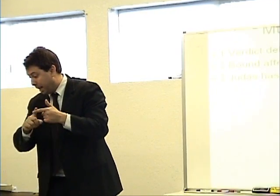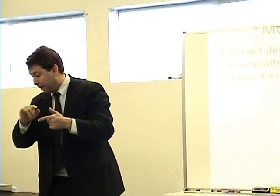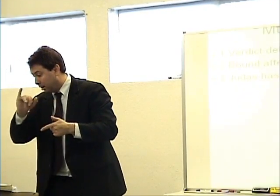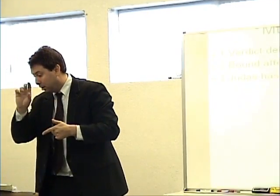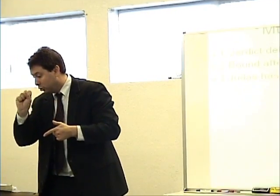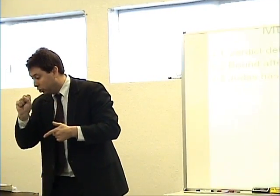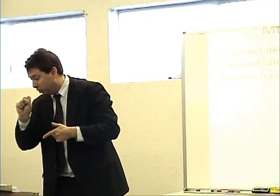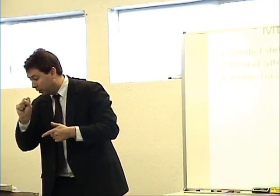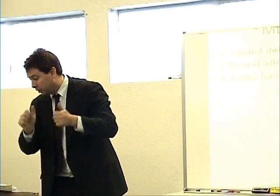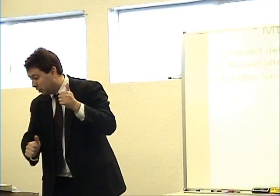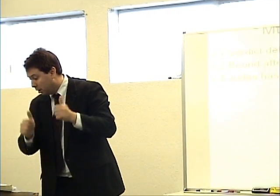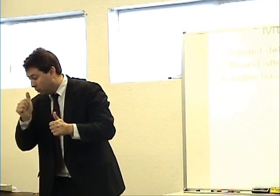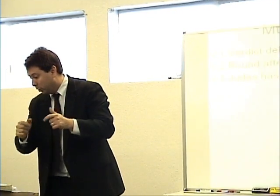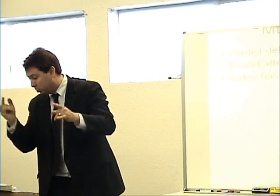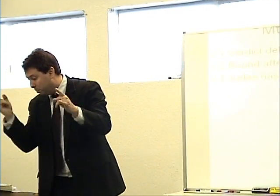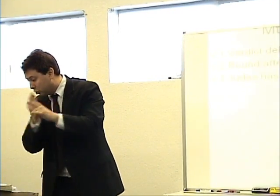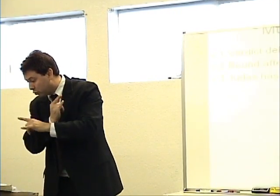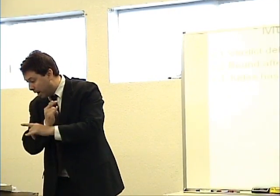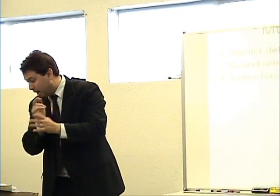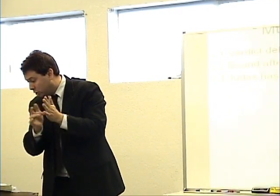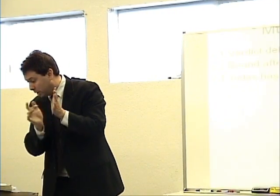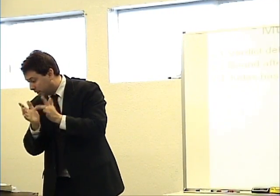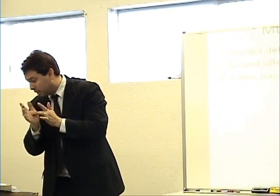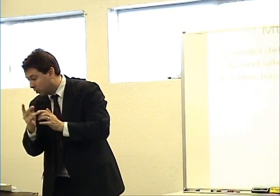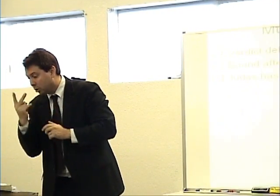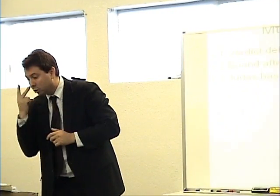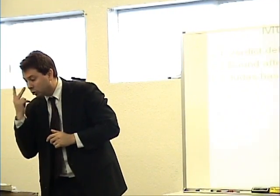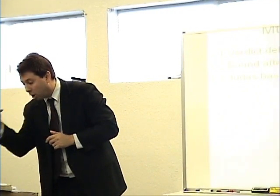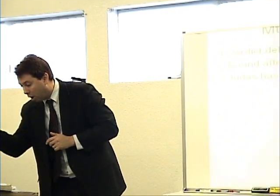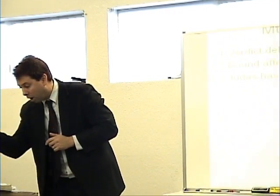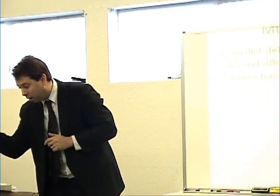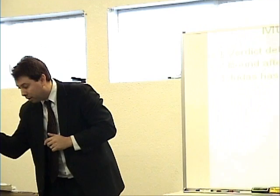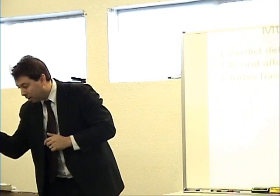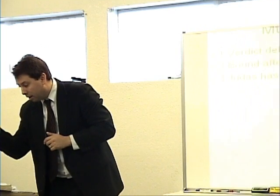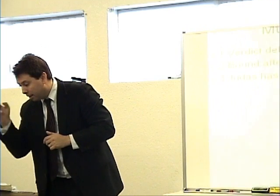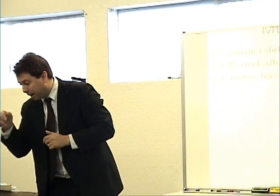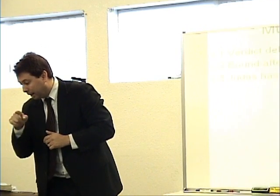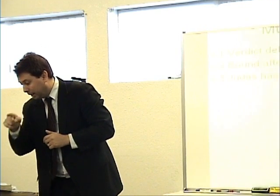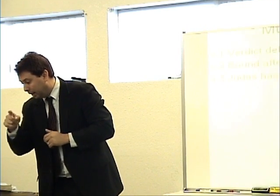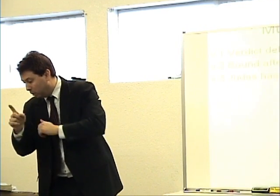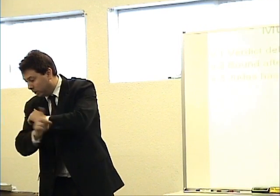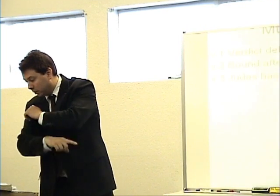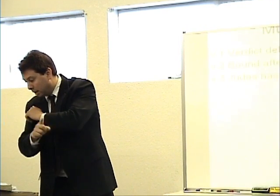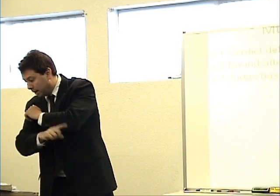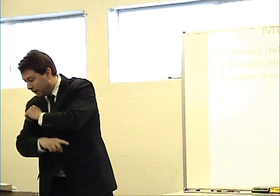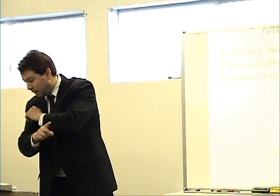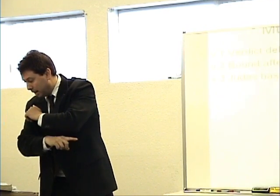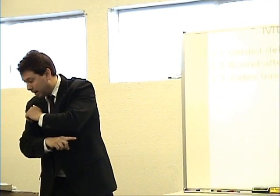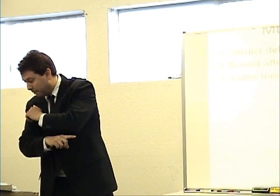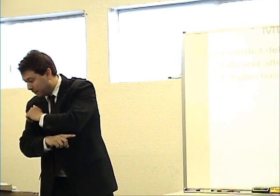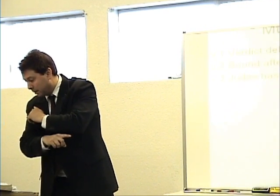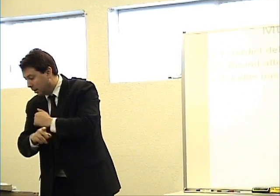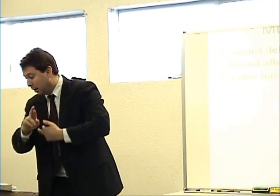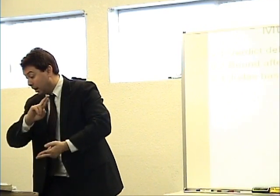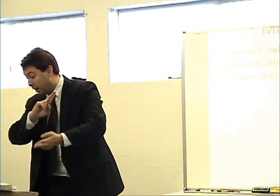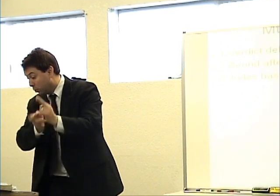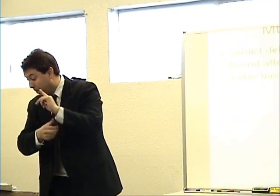then Judas, which betrayed Jesus, saw that he was condemned. He